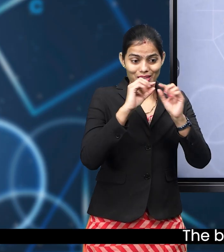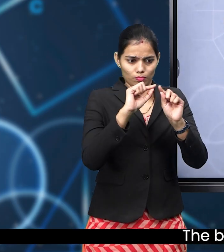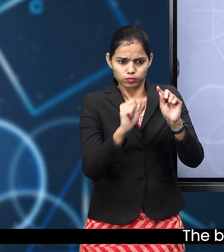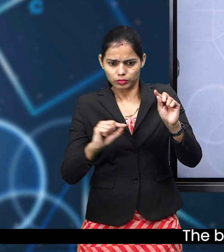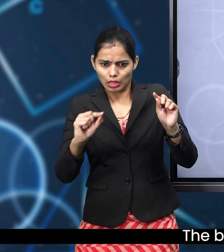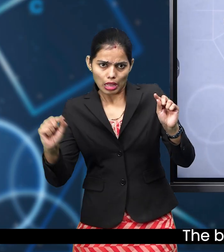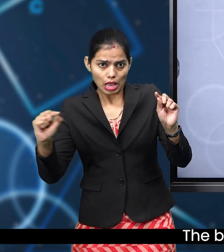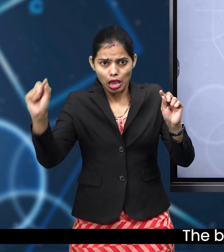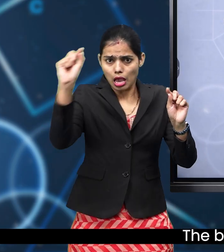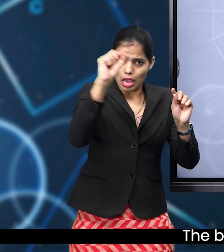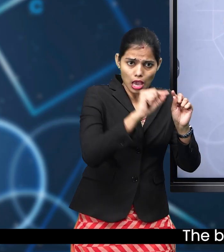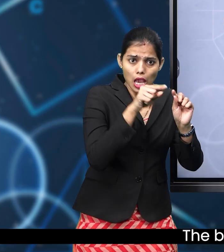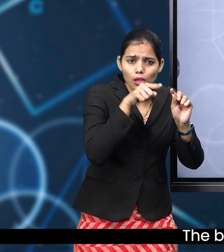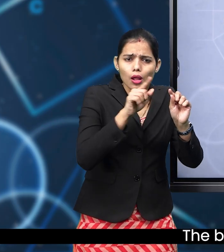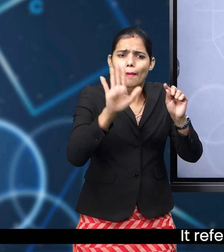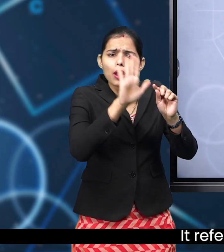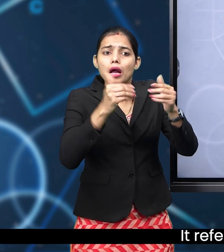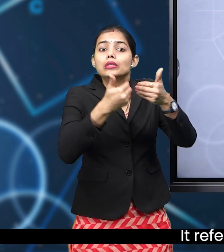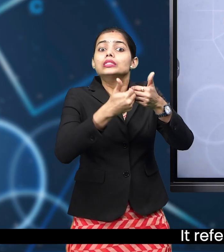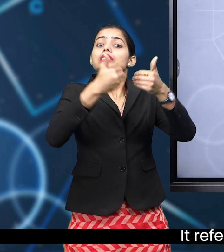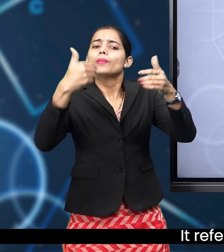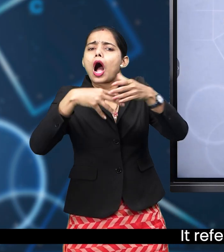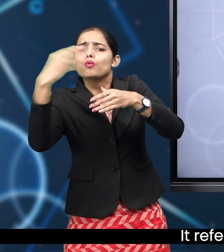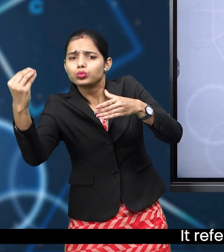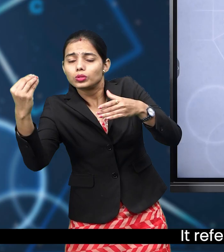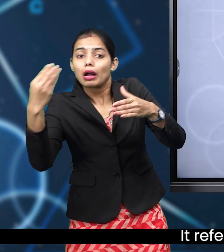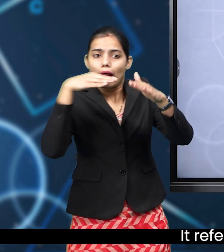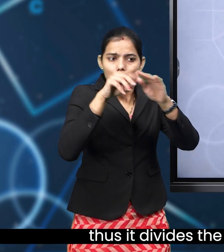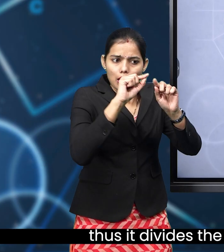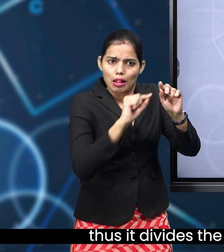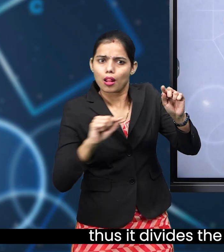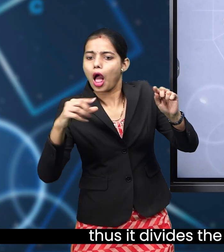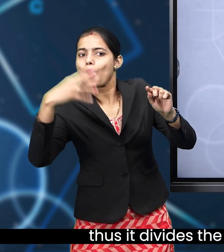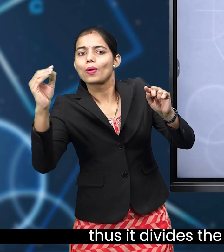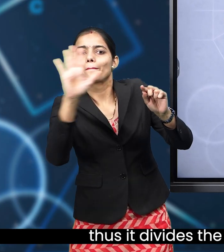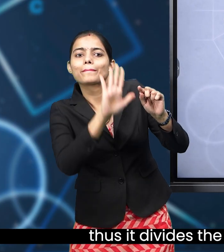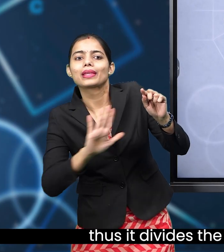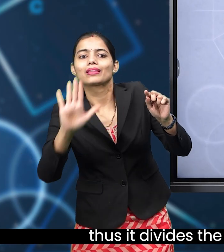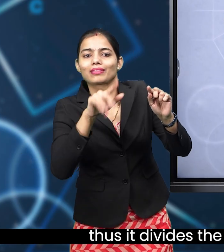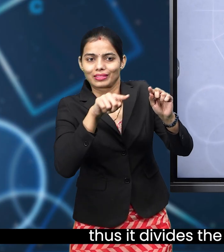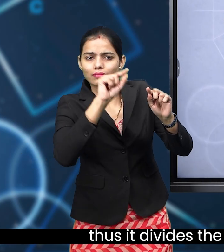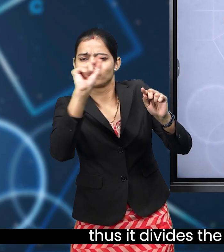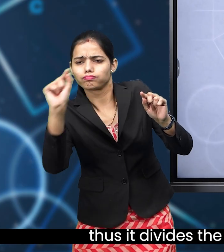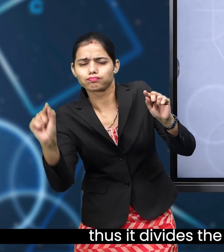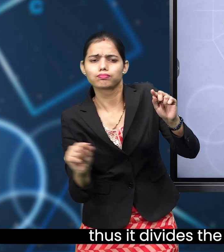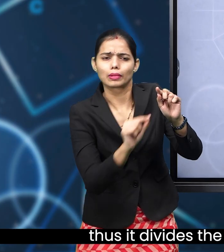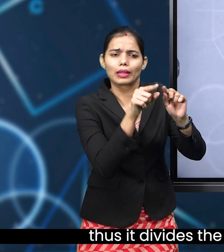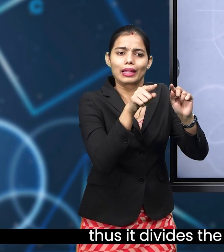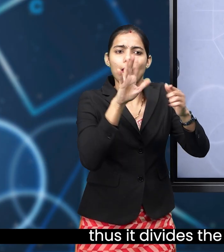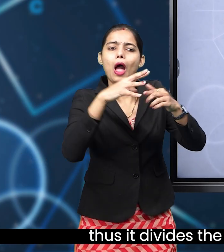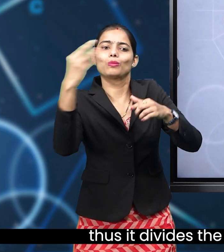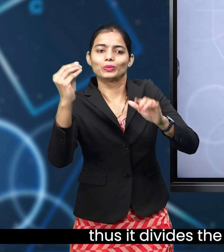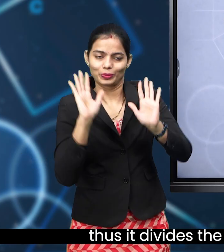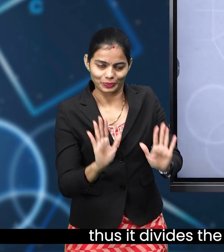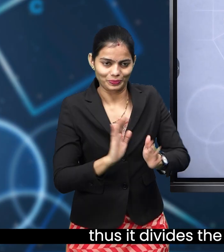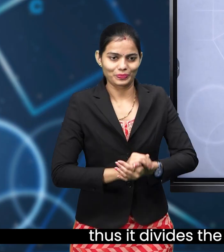The boundary of the curve. It refers to the dividing line, thus it divides the interior and